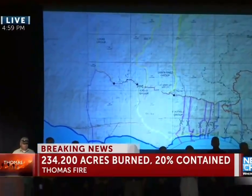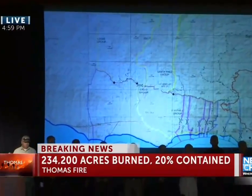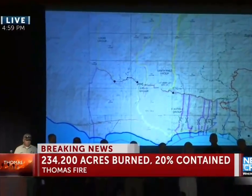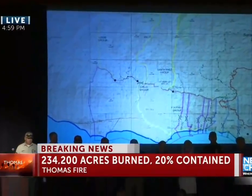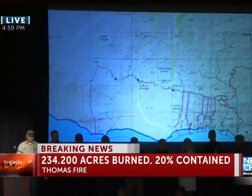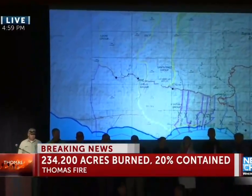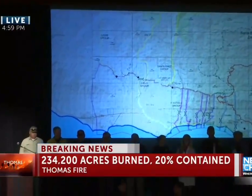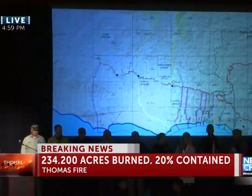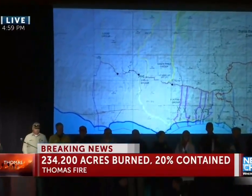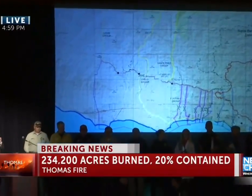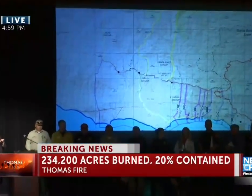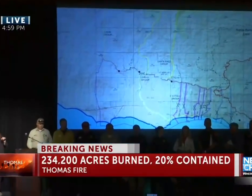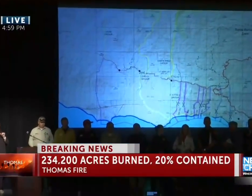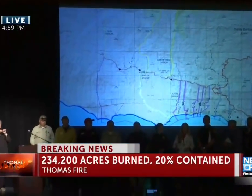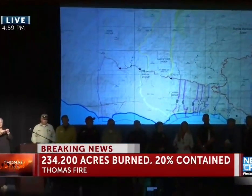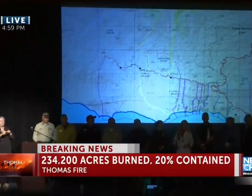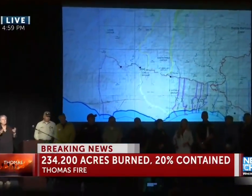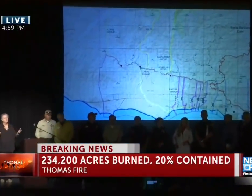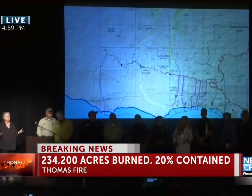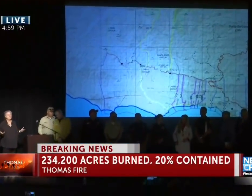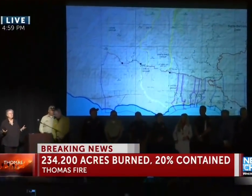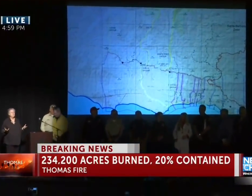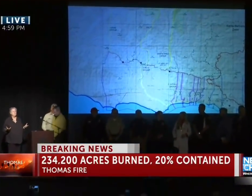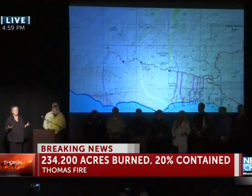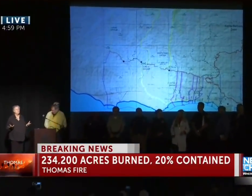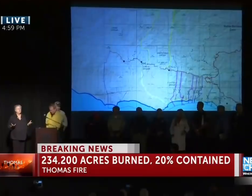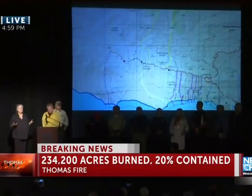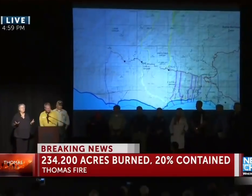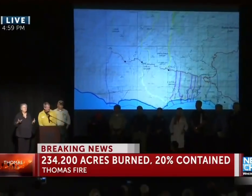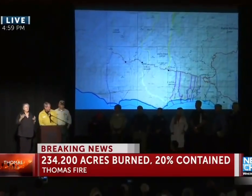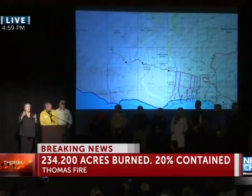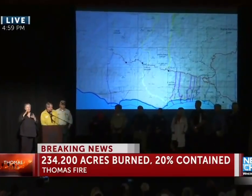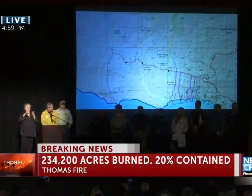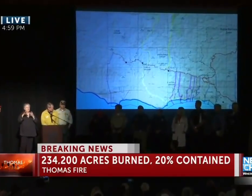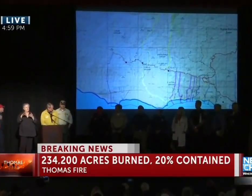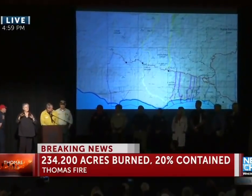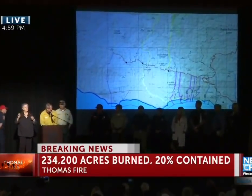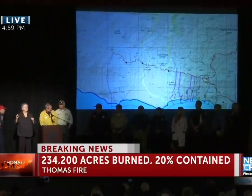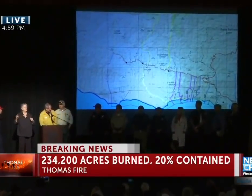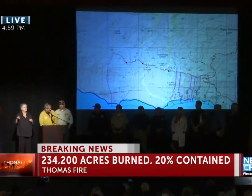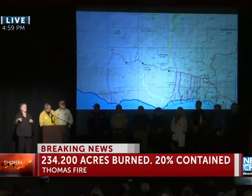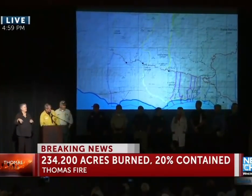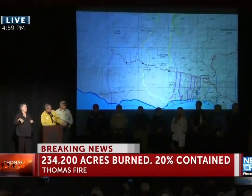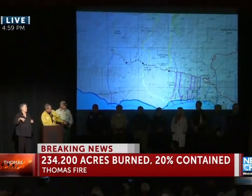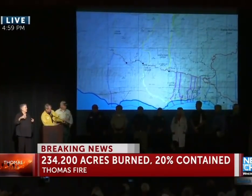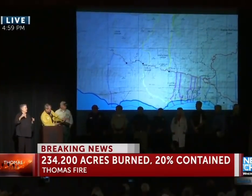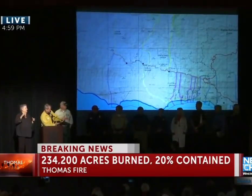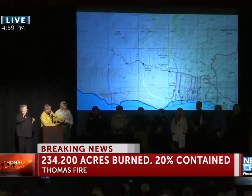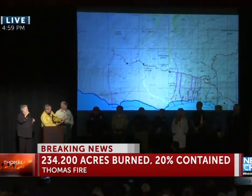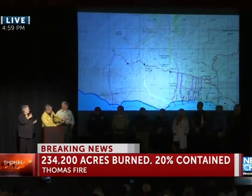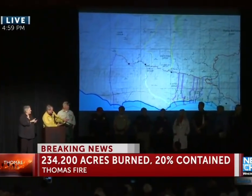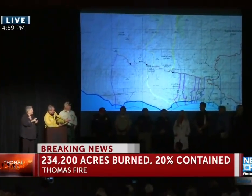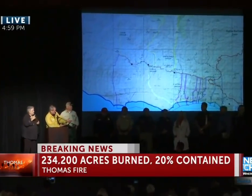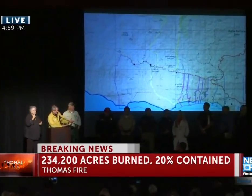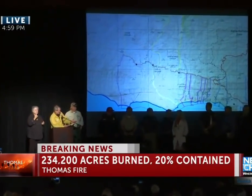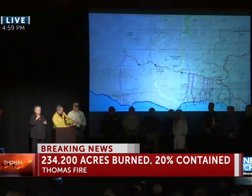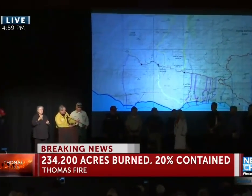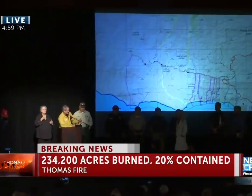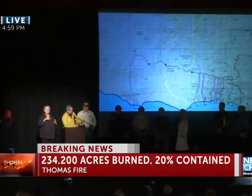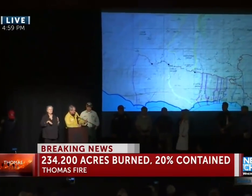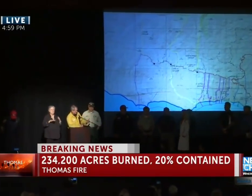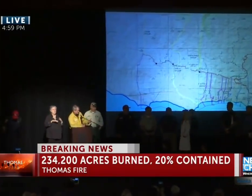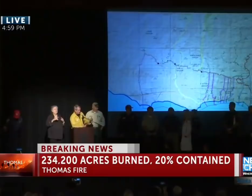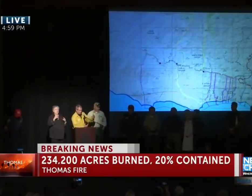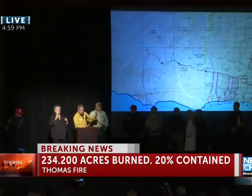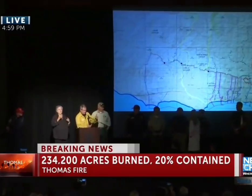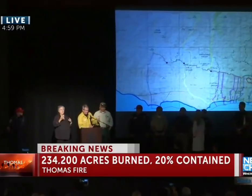wearing our masks? There's an awful lot of dust out there. I guess the doc I should let do that, but